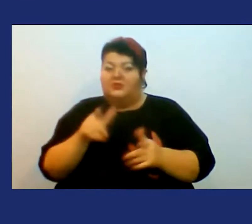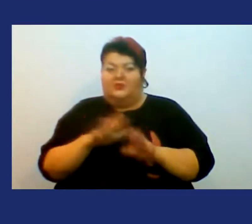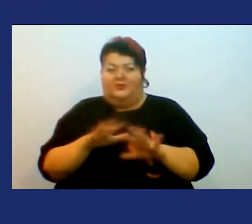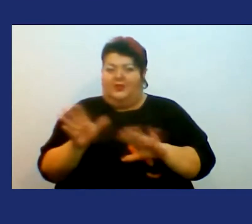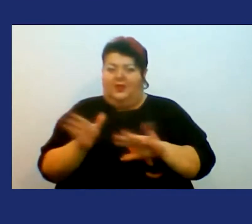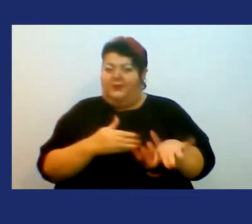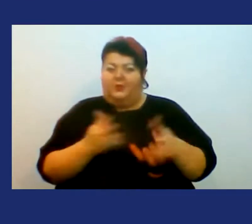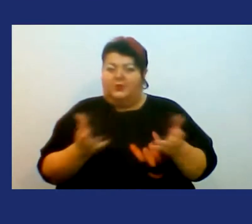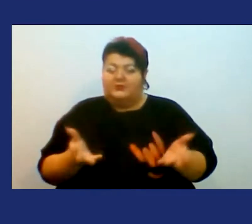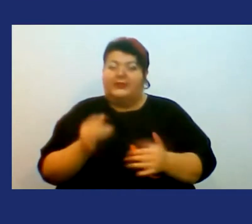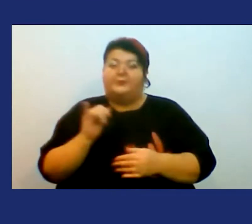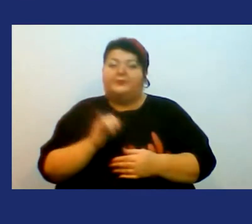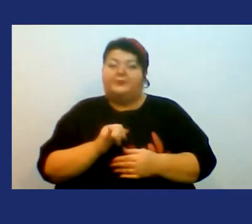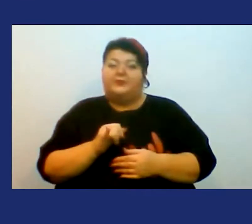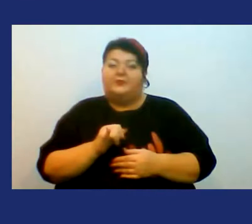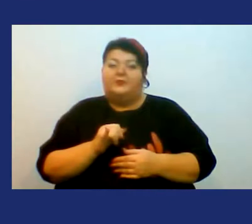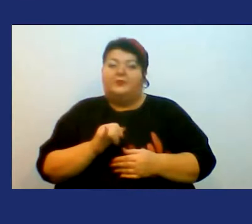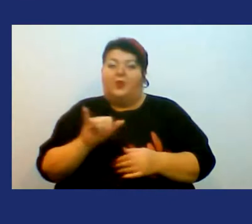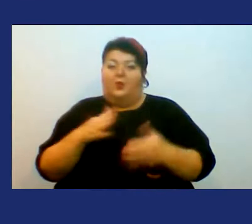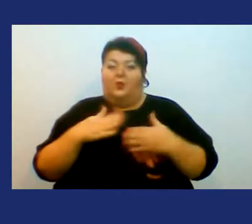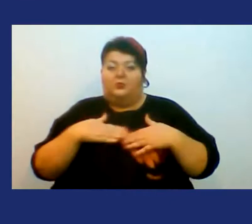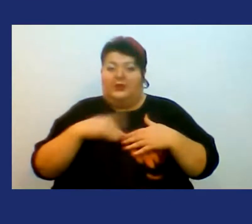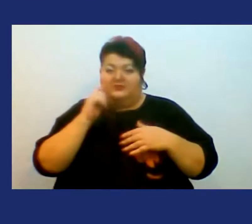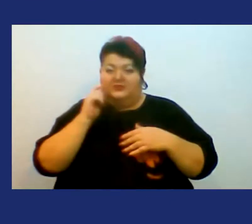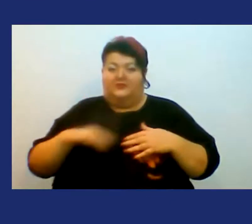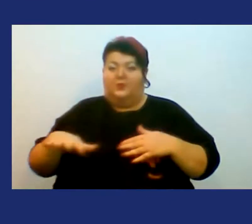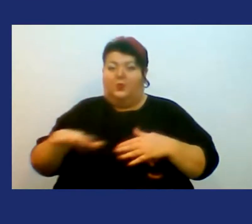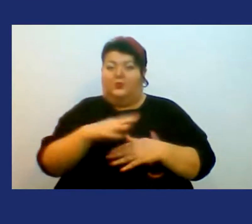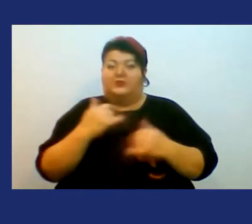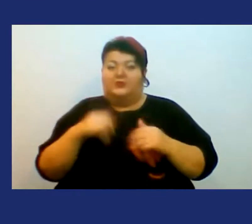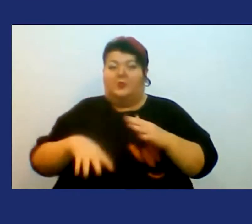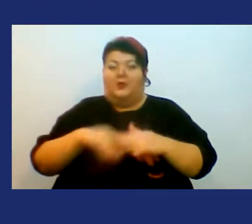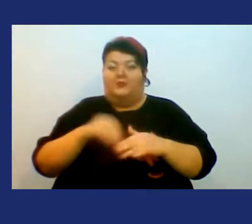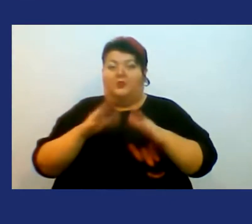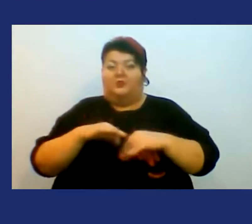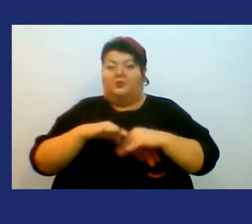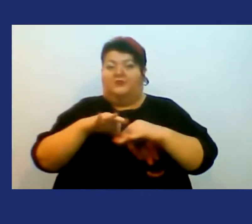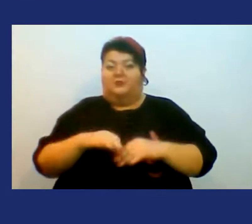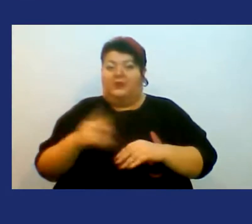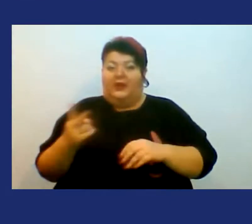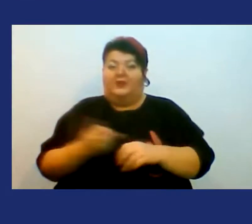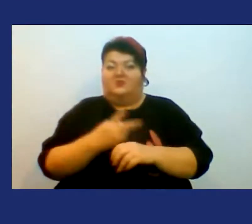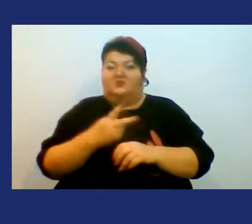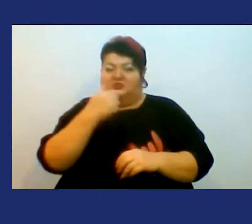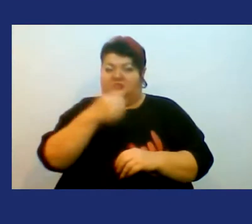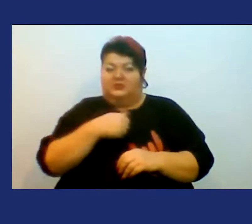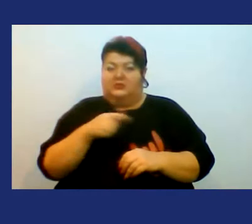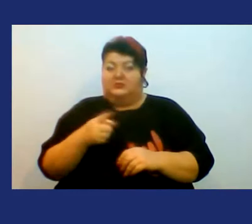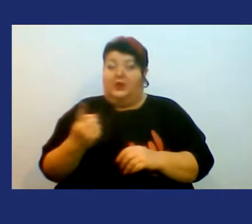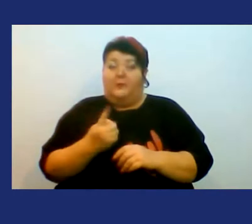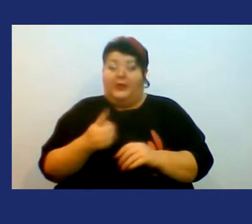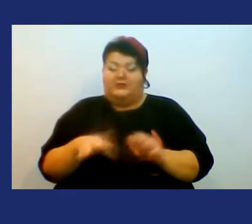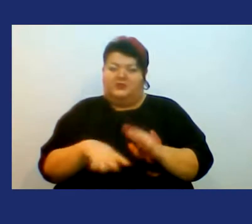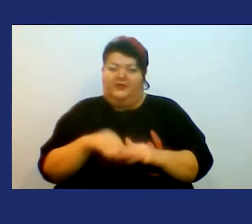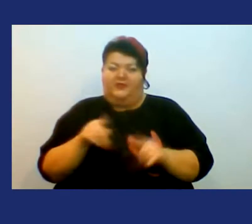measures, which I believe will not be lifted in the foreseeable near future. And in Ukraine,